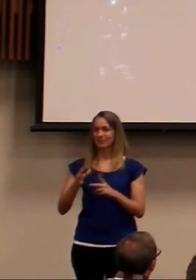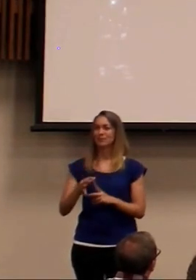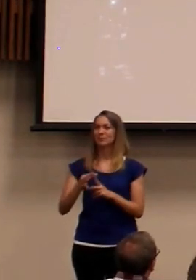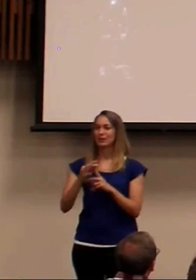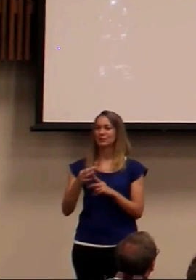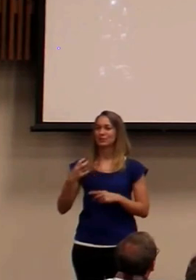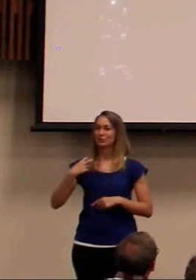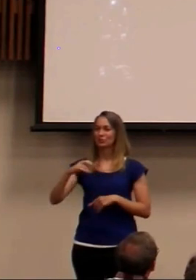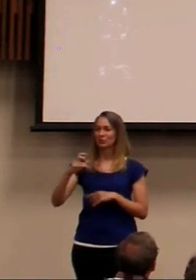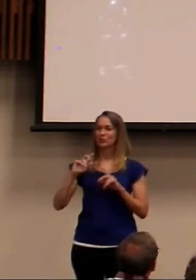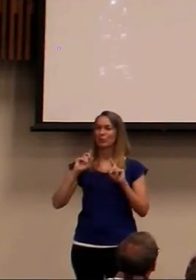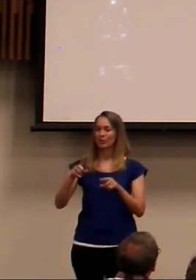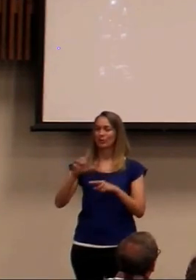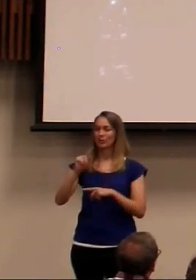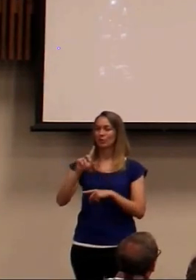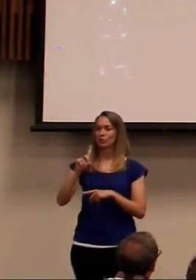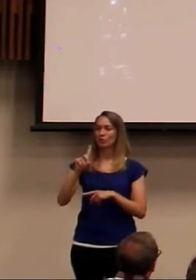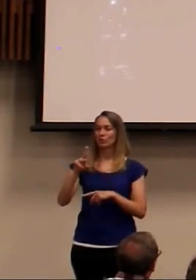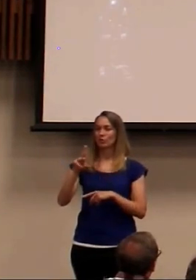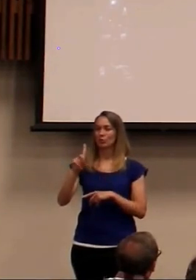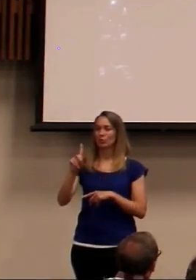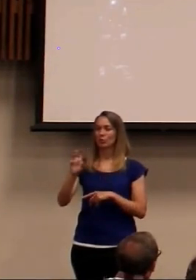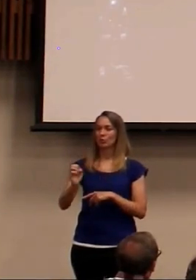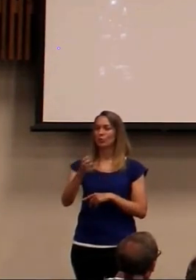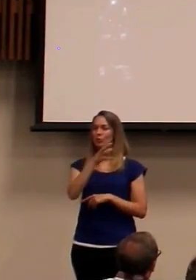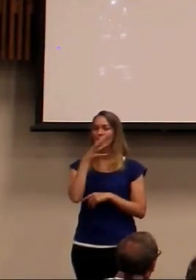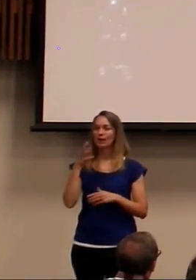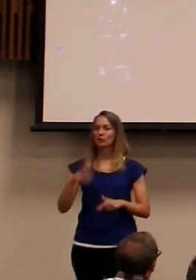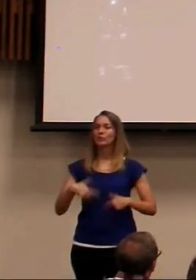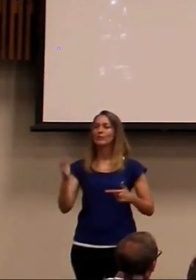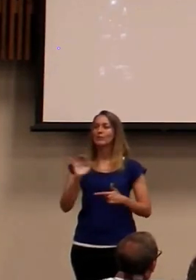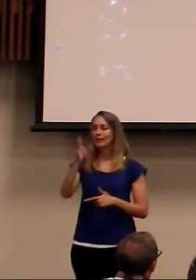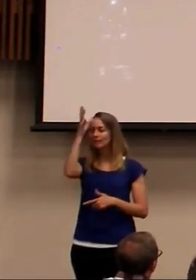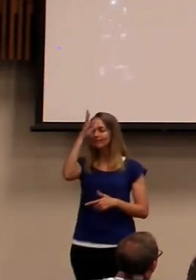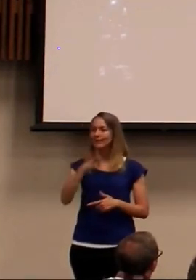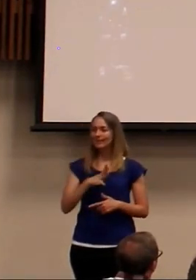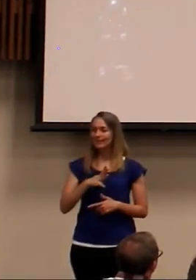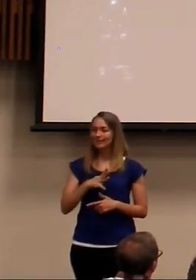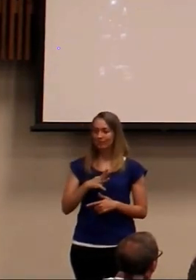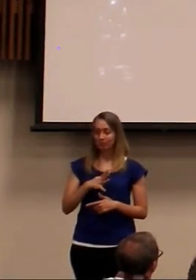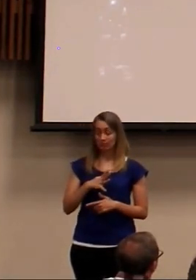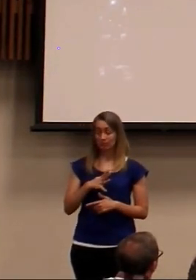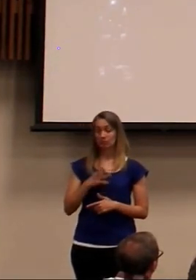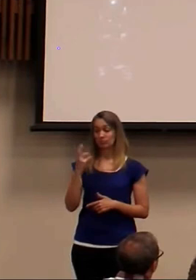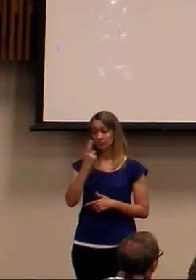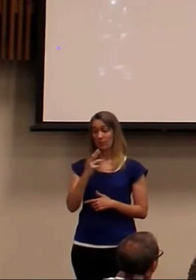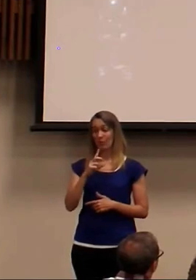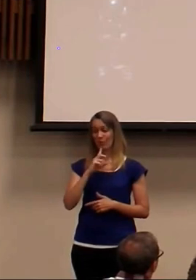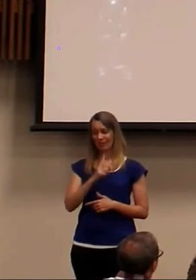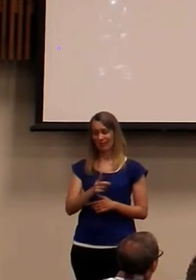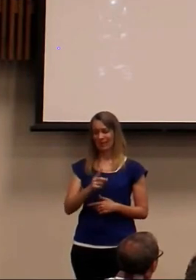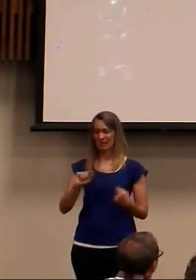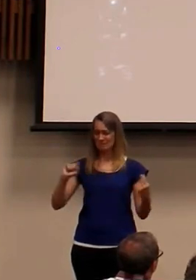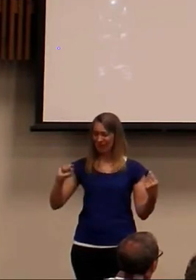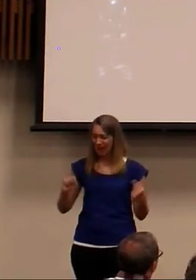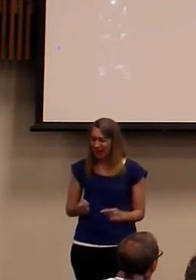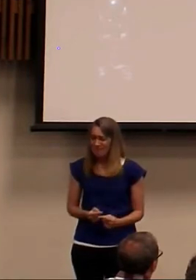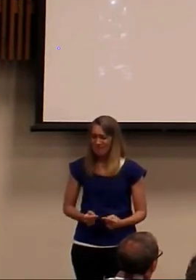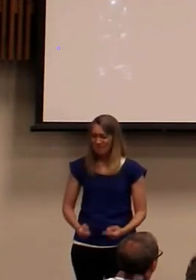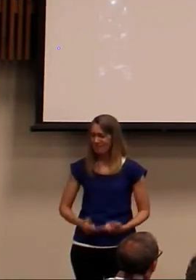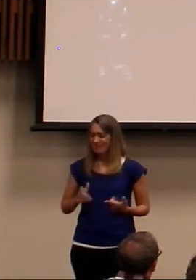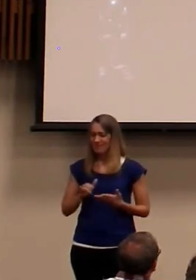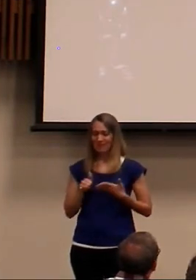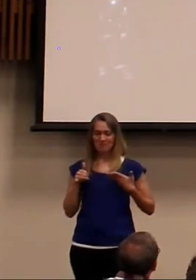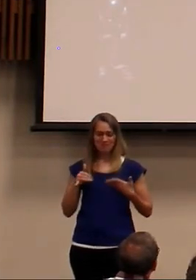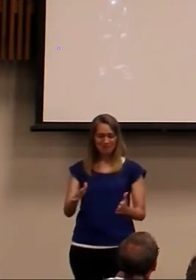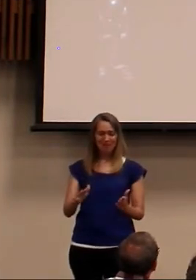ranch so they could live like men and all those kind of things. They found out real quick that it really is painful to live life that way. But as they're going